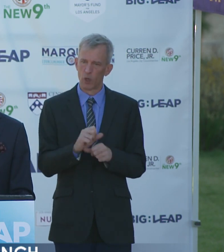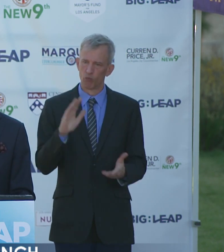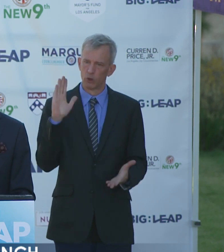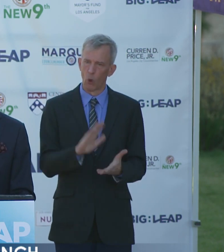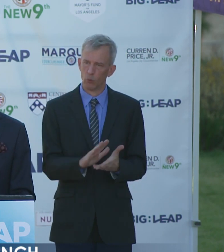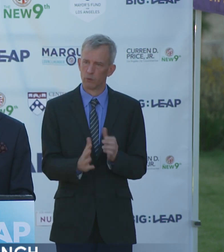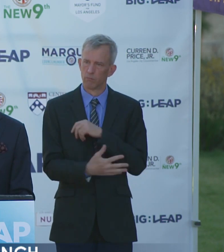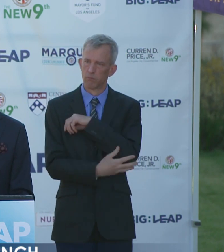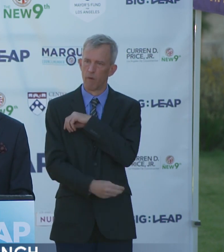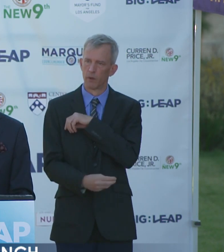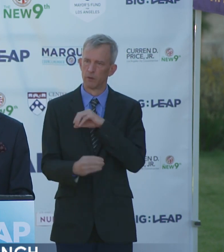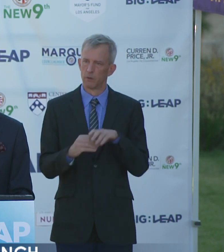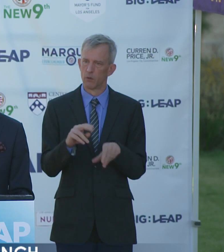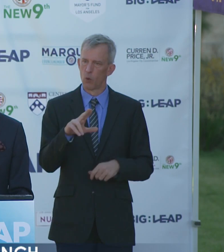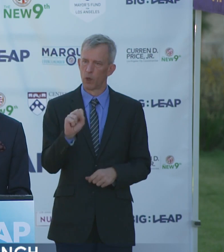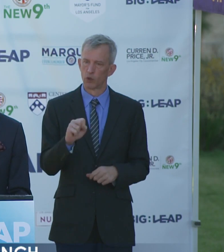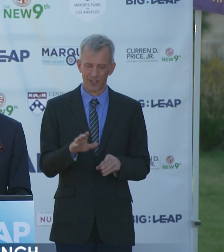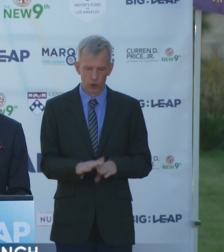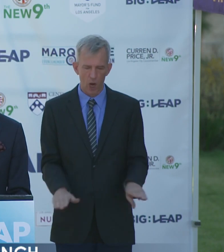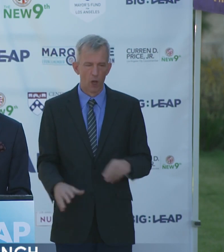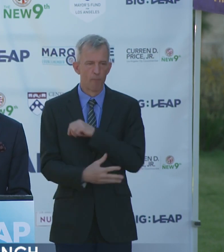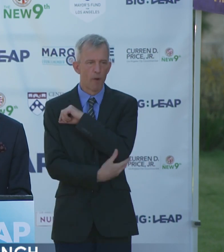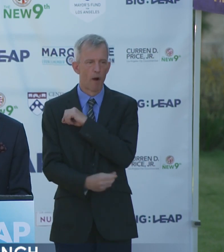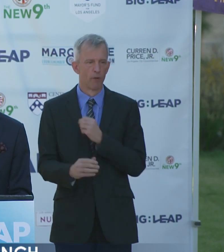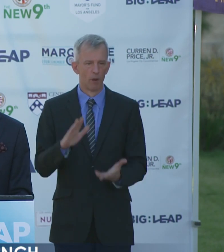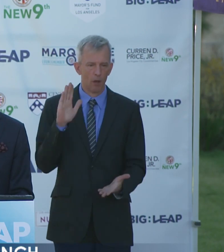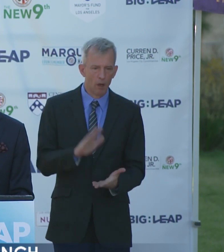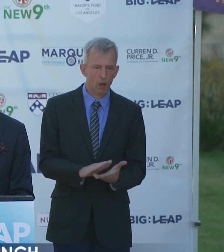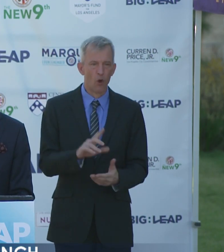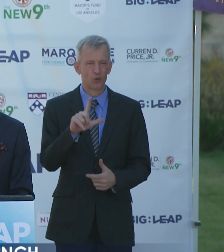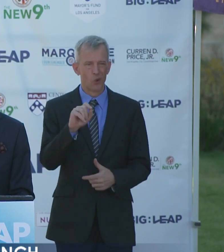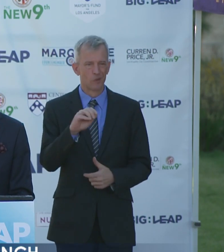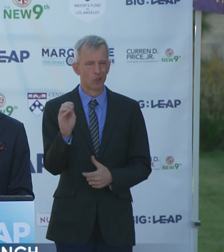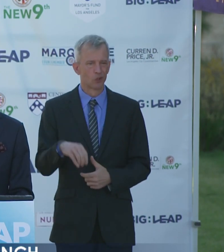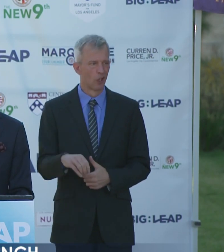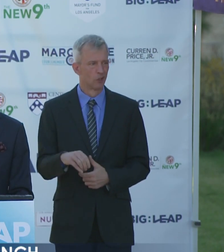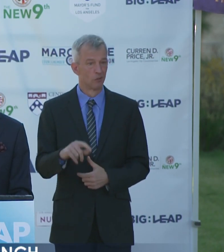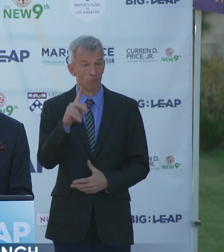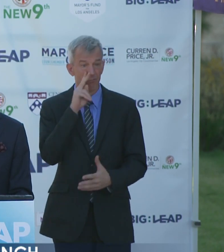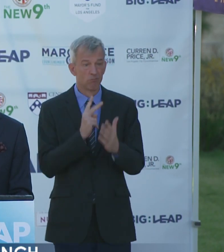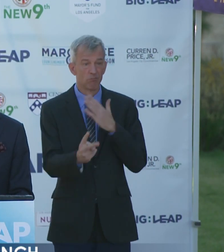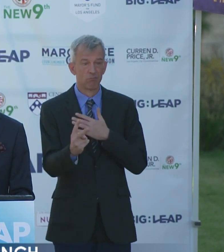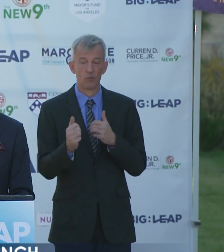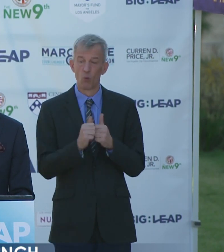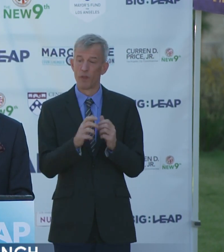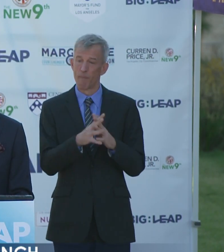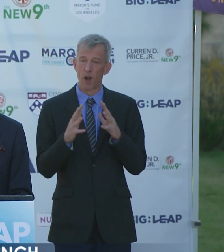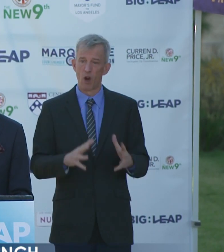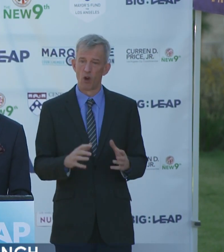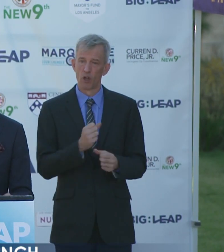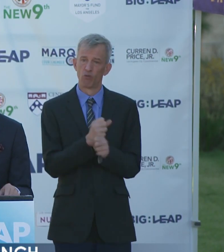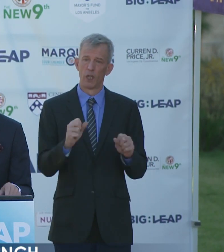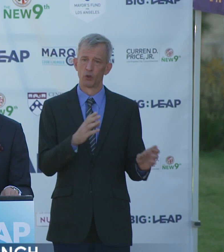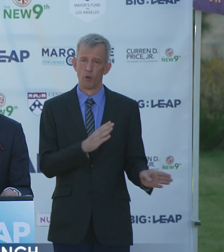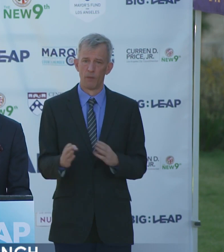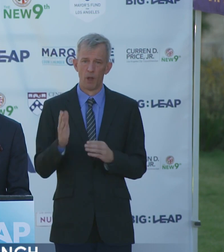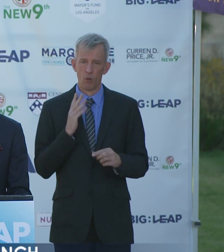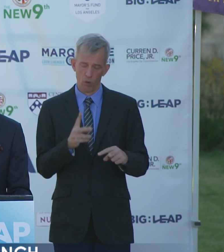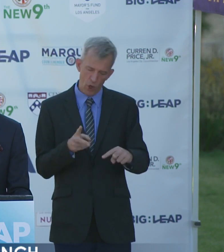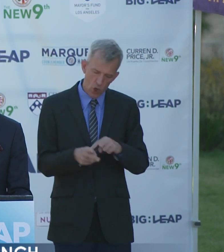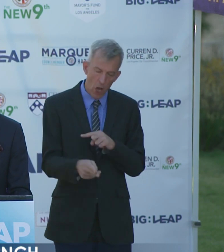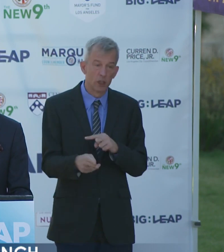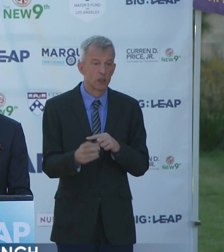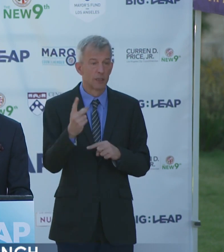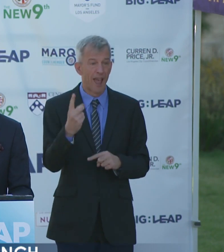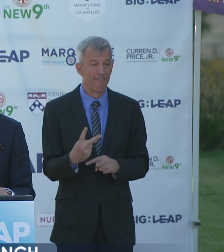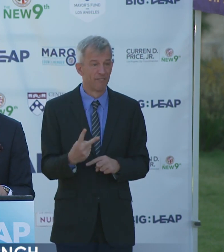stunning? Child poverty dropped 20% nationally, and it's projected with the American Rescue Plan to be cut by more than half. And if the